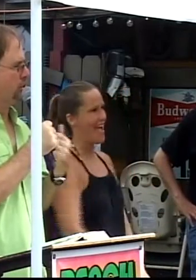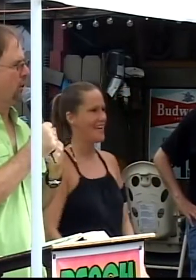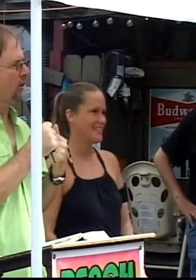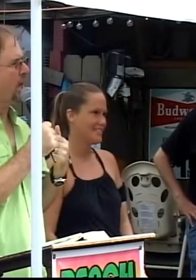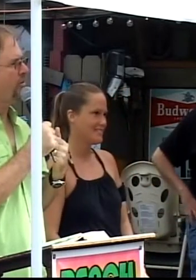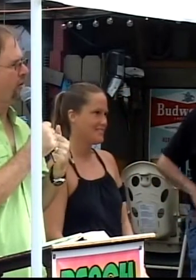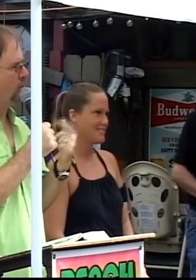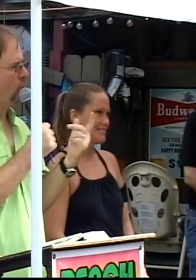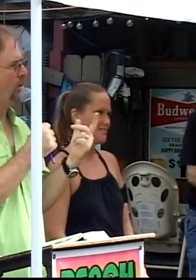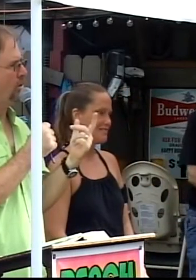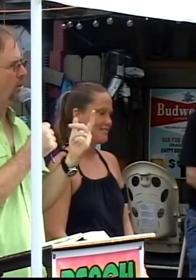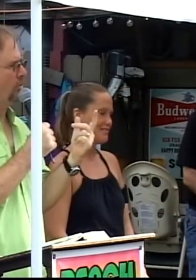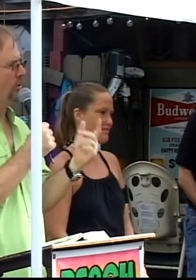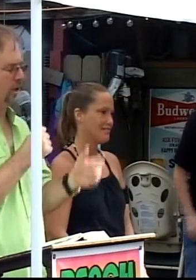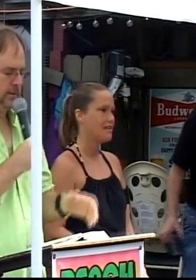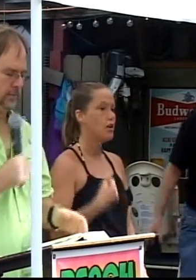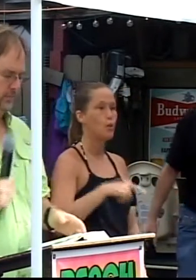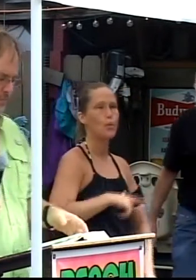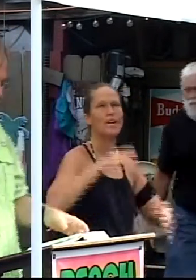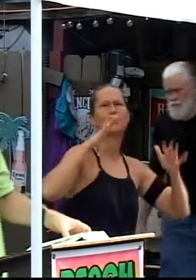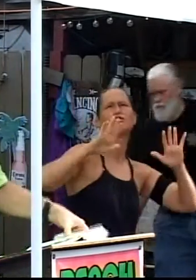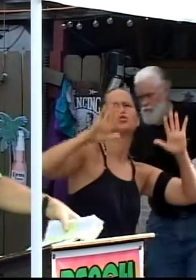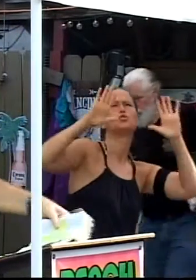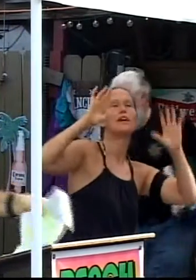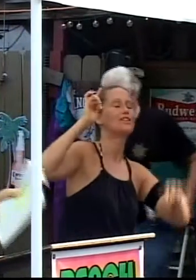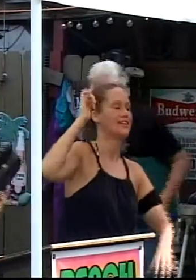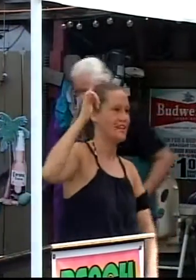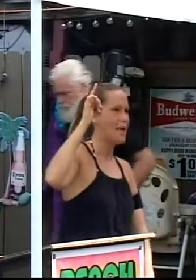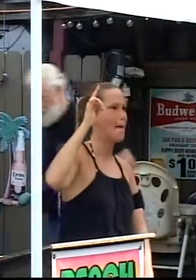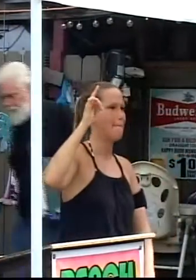when we turn our life and will over to Him.